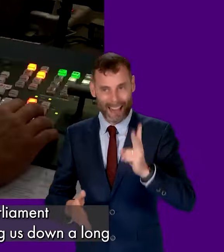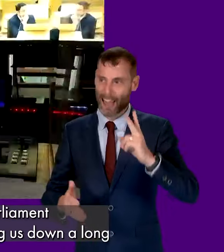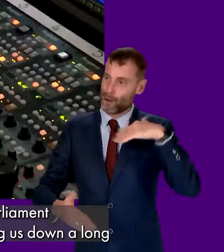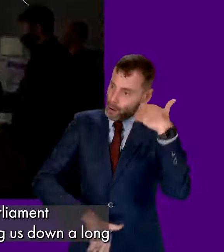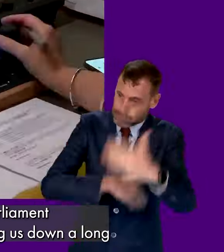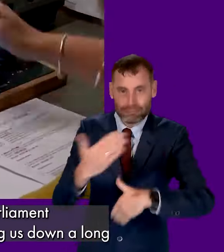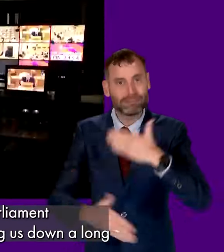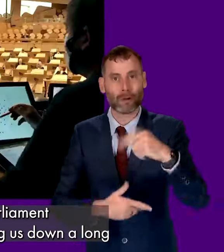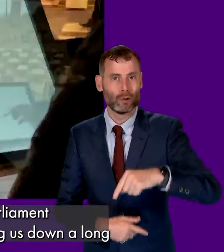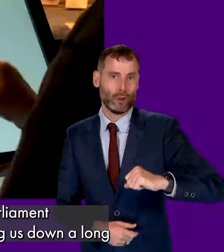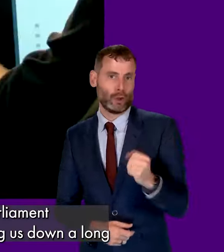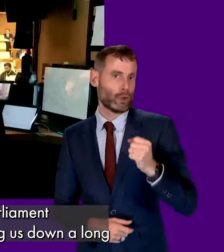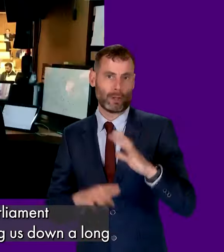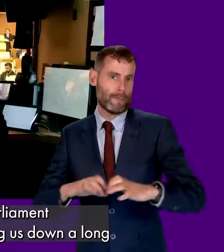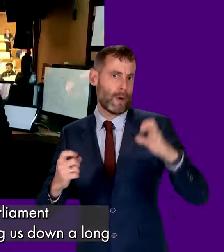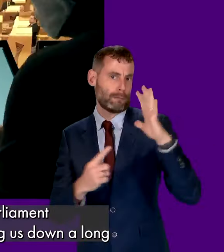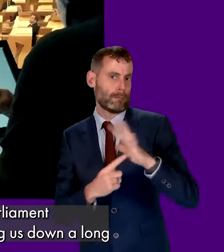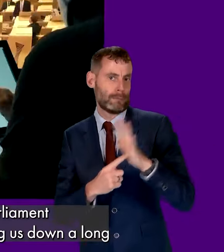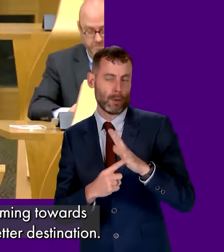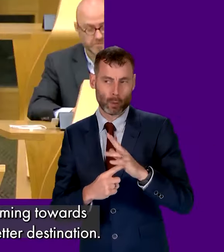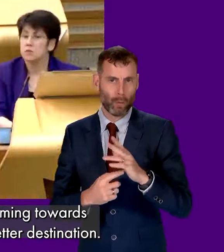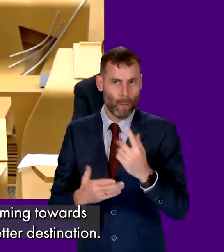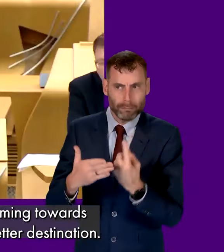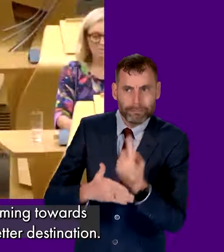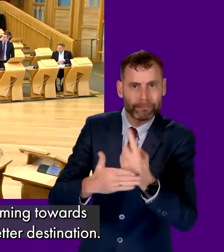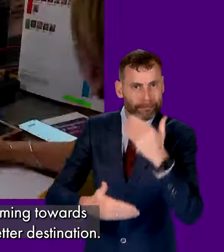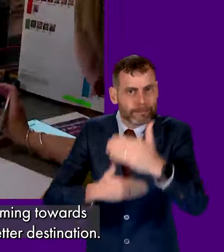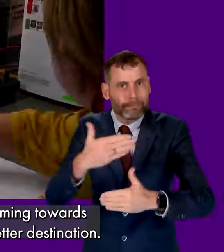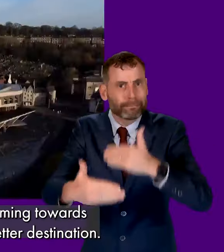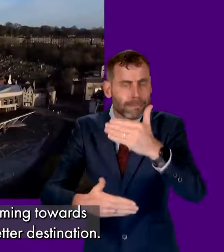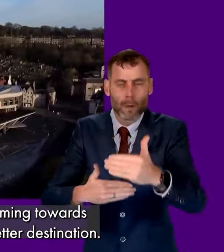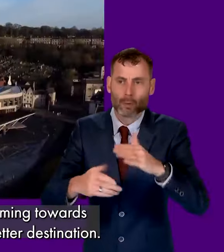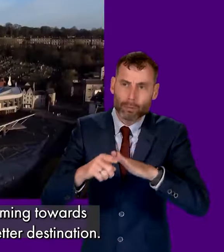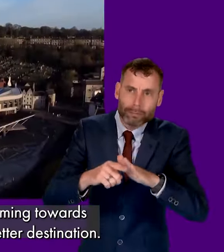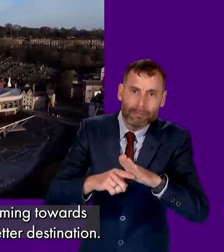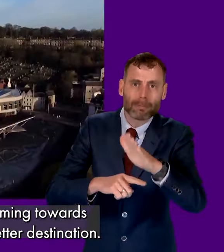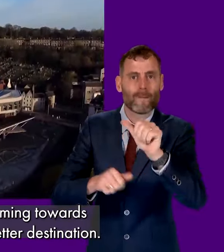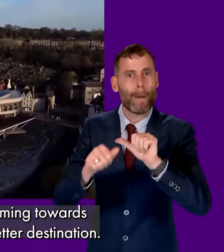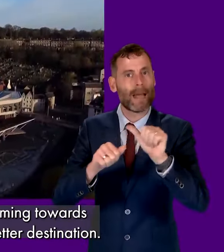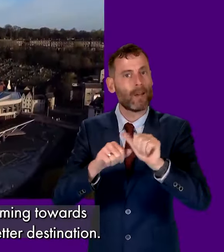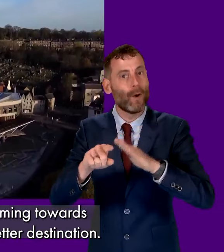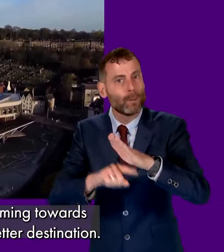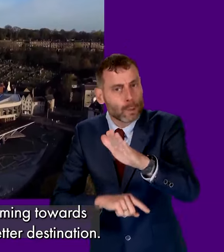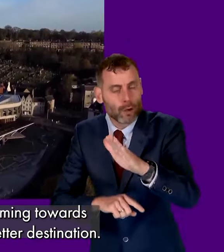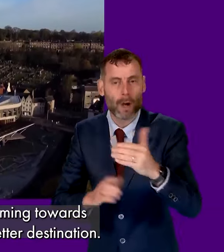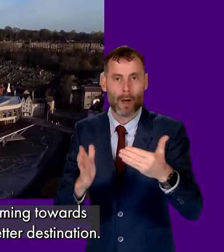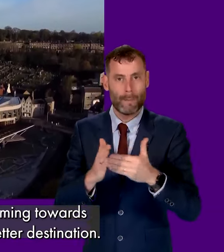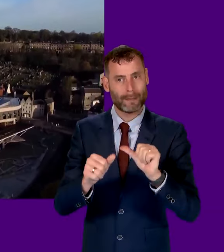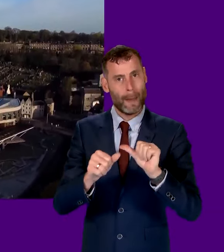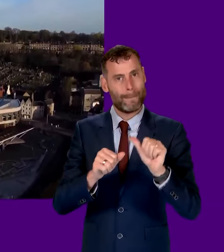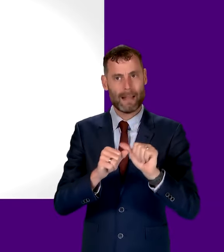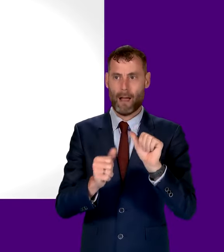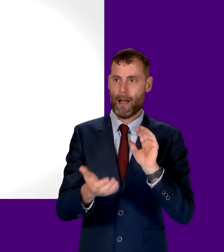Scottish Parliament is a turning wheel driving us down a long and winding road, aiming towards a better future and a better